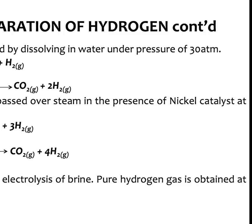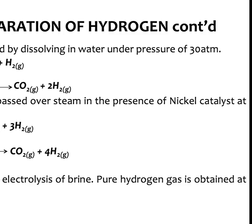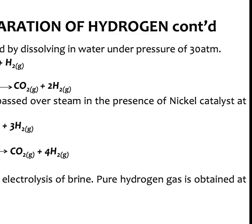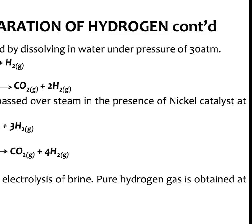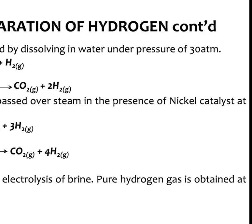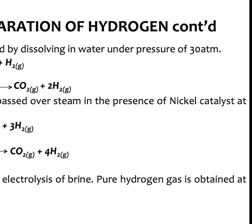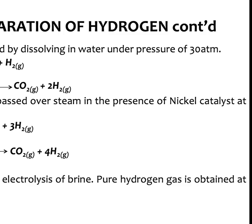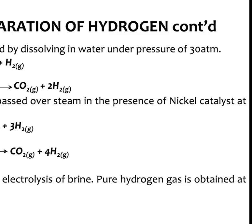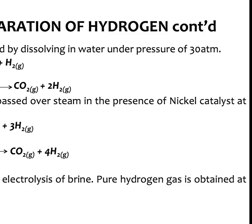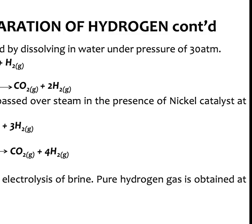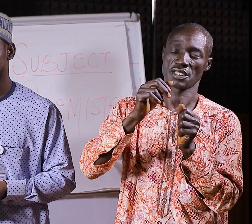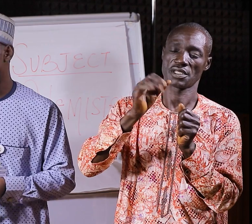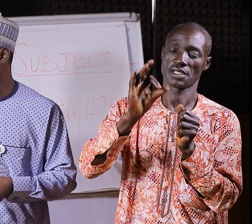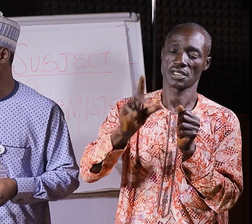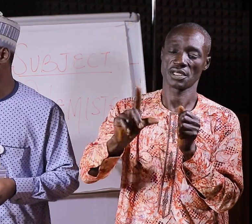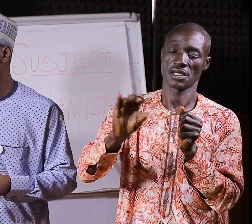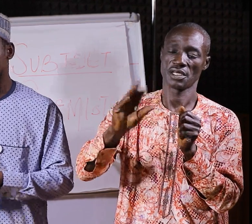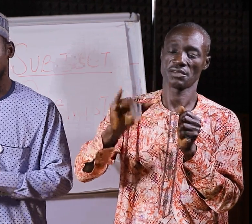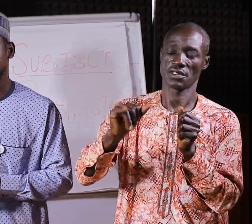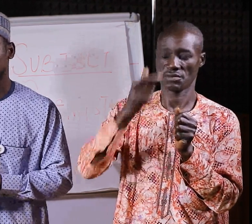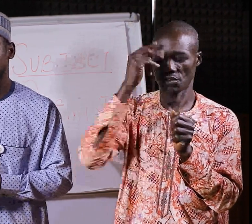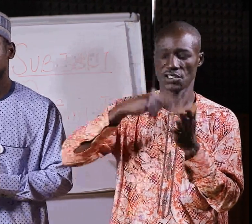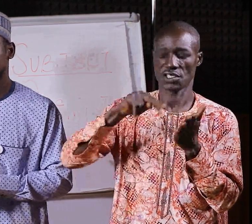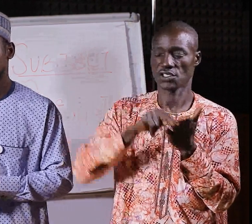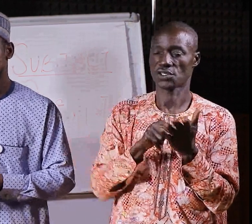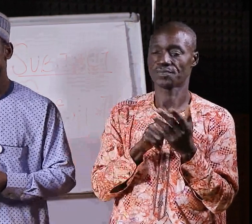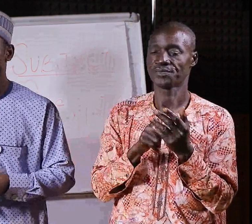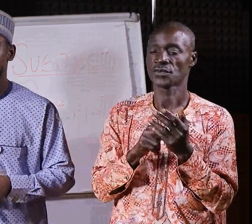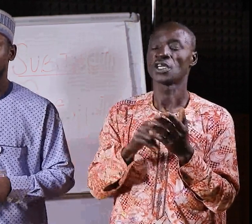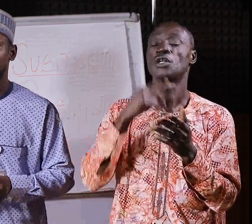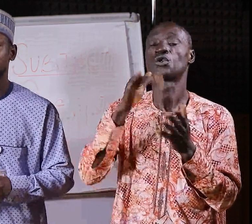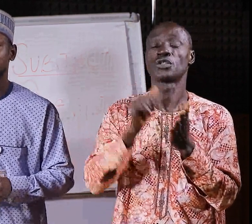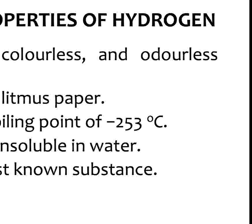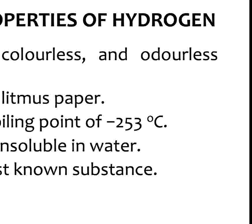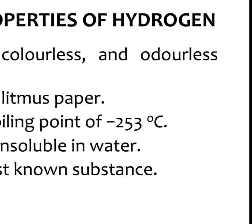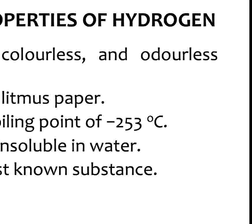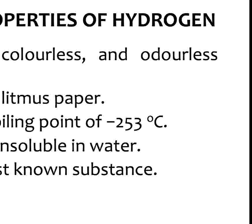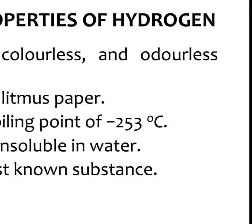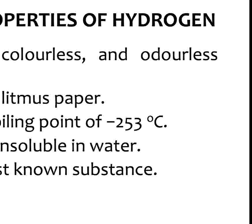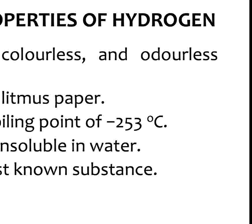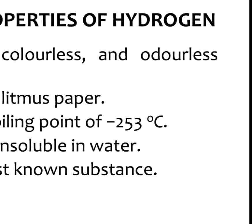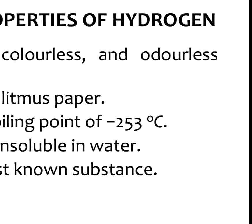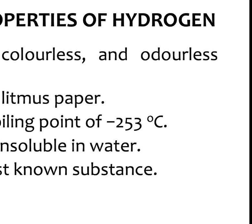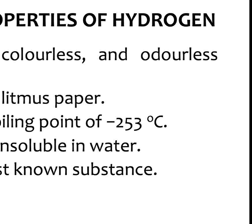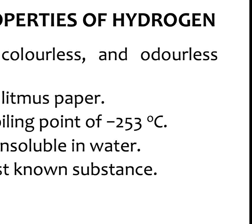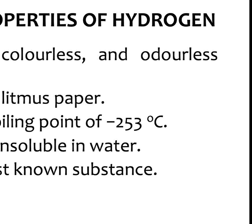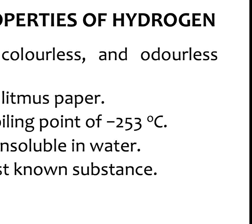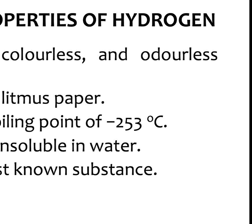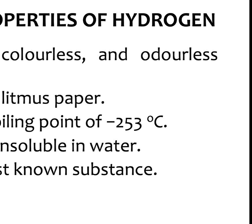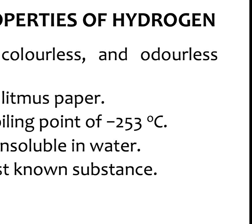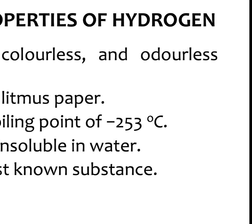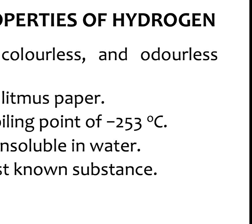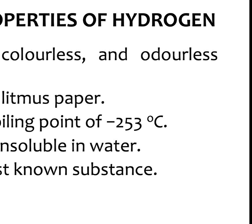is natural gas. Under the physical properties of hydrogen, we agree that hydrogen is a colorless and an